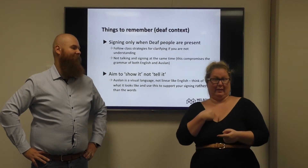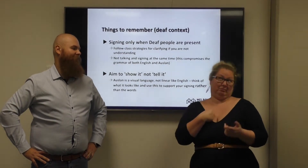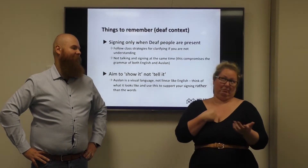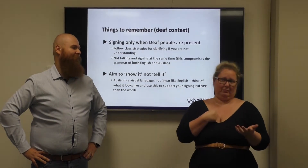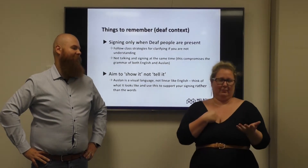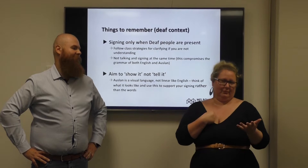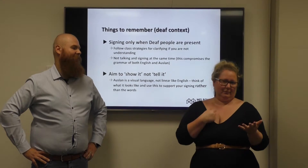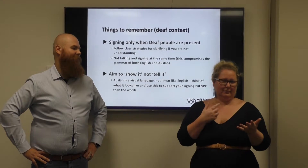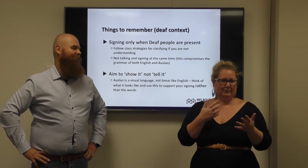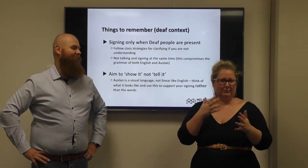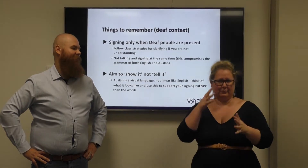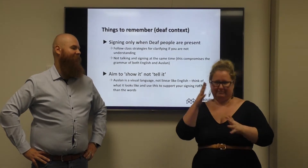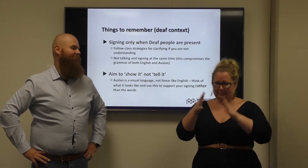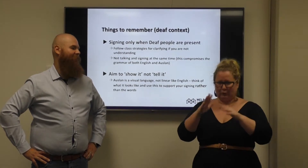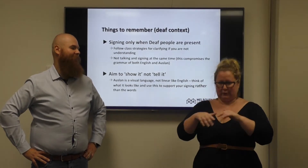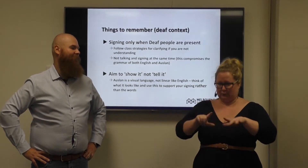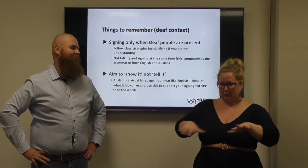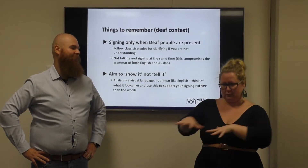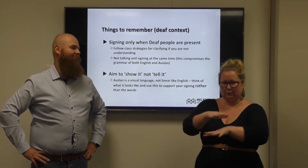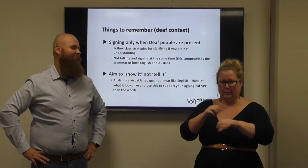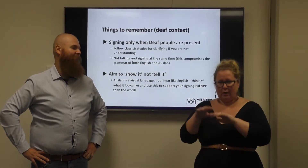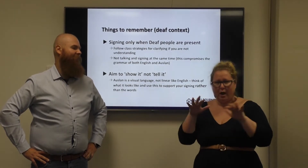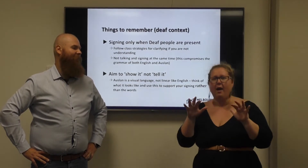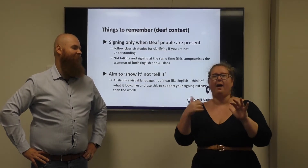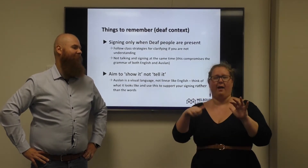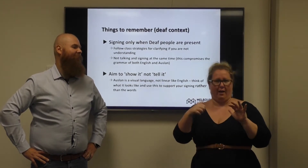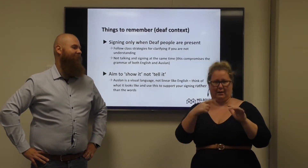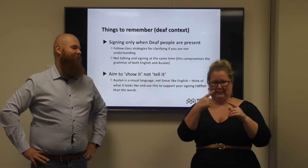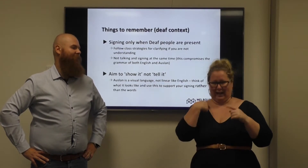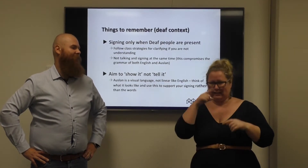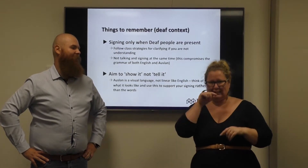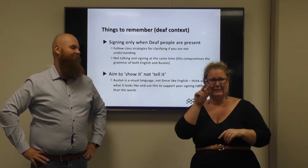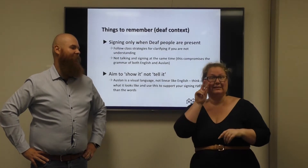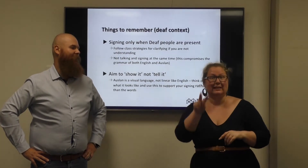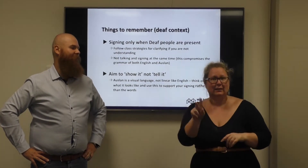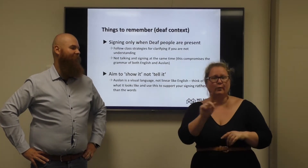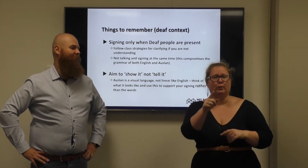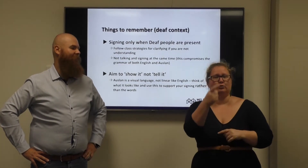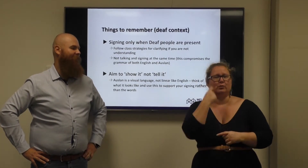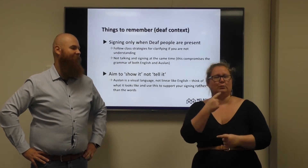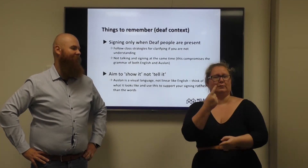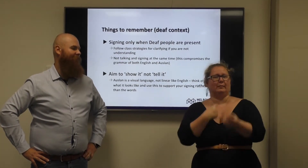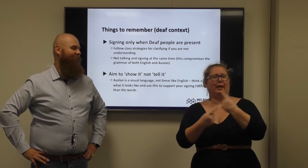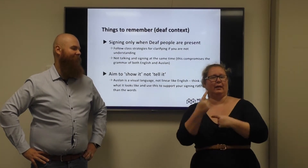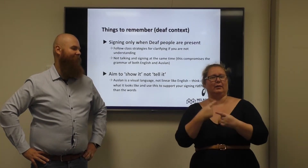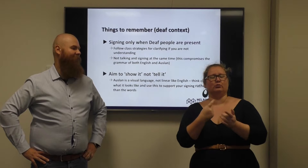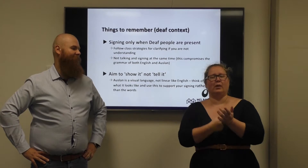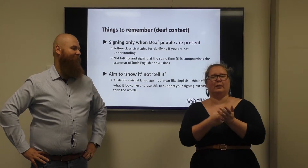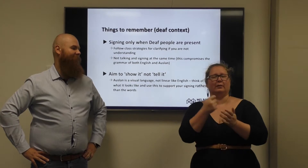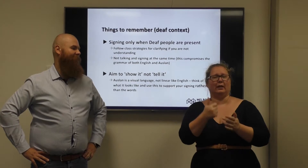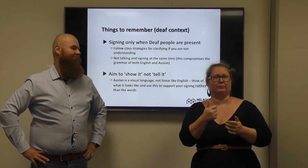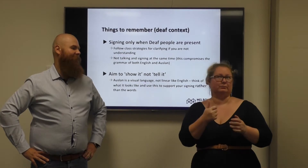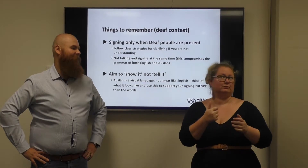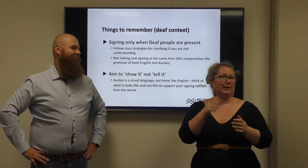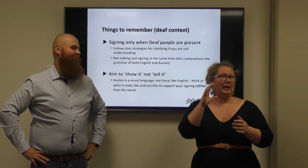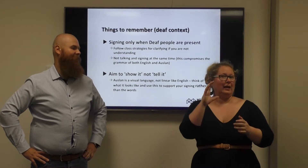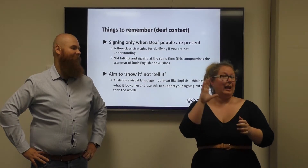Show me what you want to say to me. Set it up in space so I can see what you're trying to explain